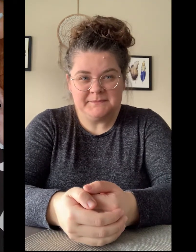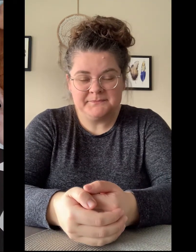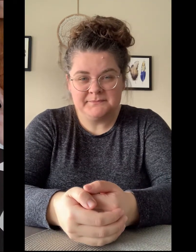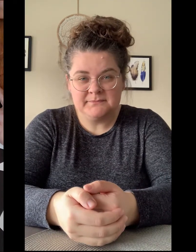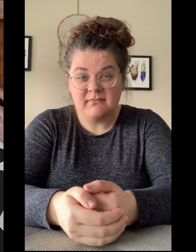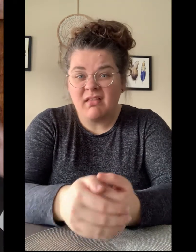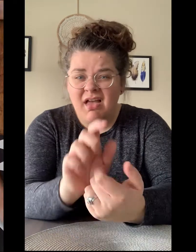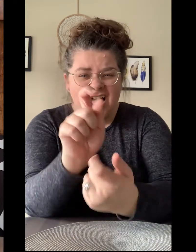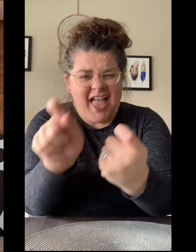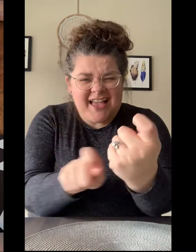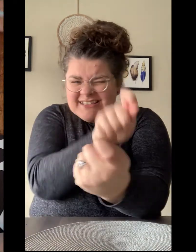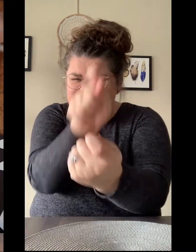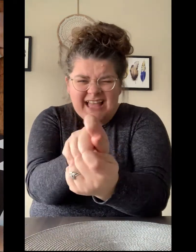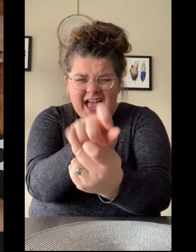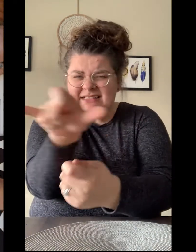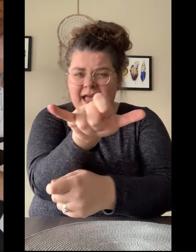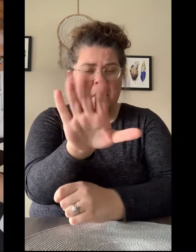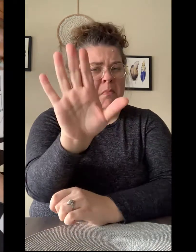Again, they don't have to be the exact same.